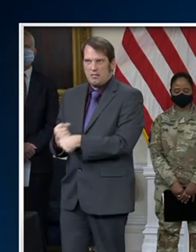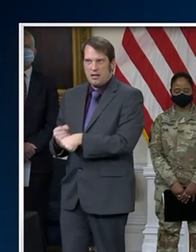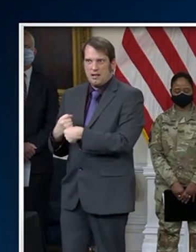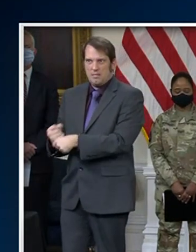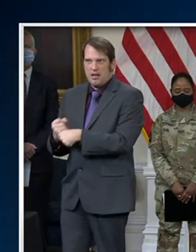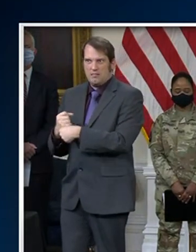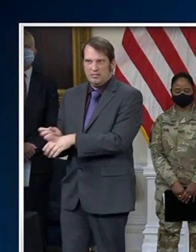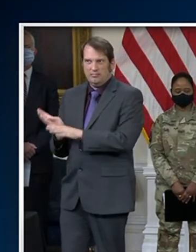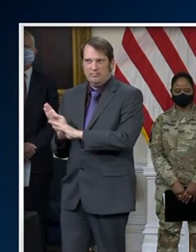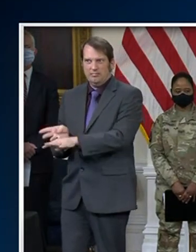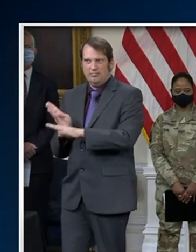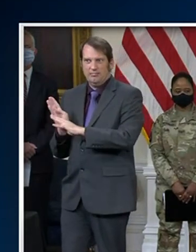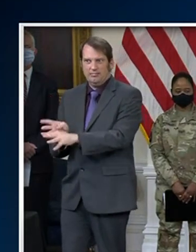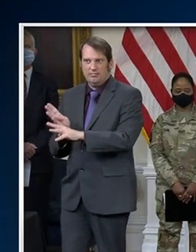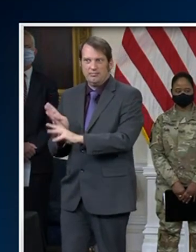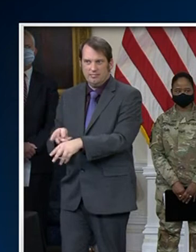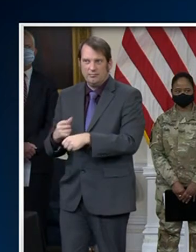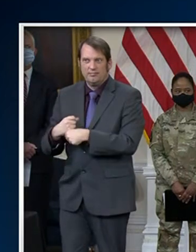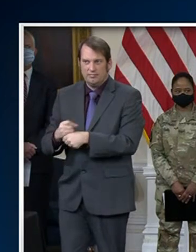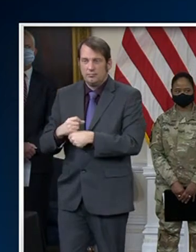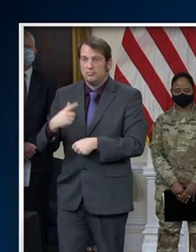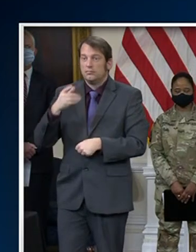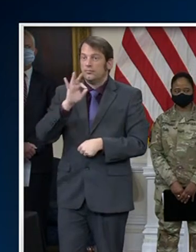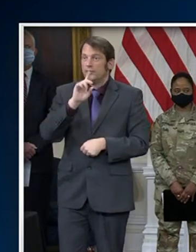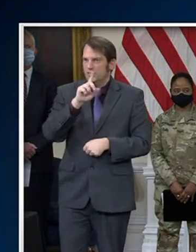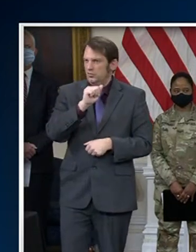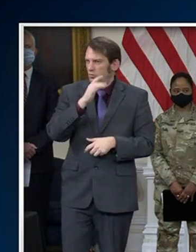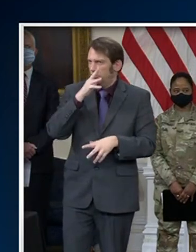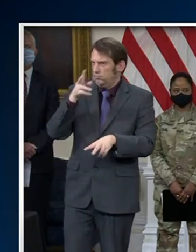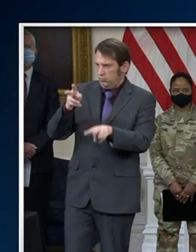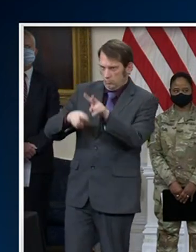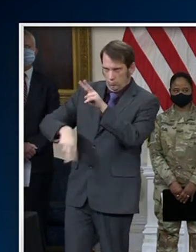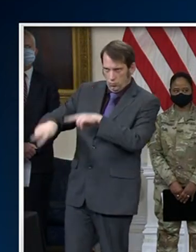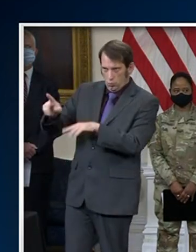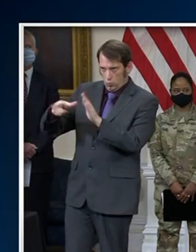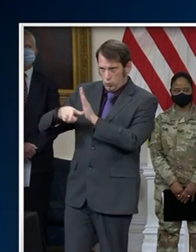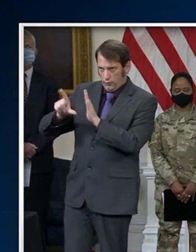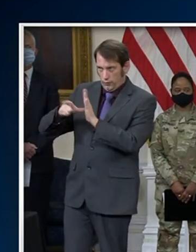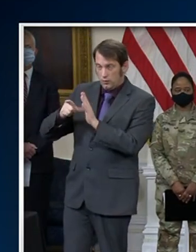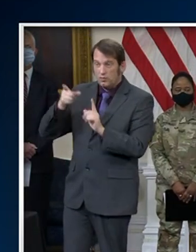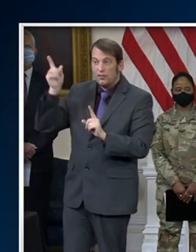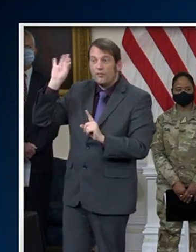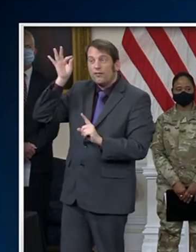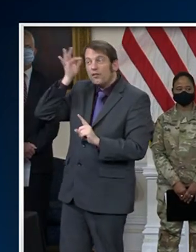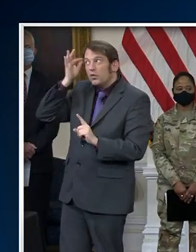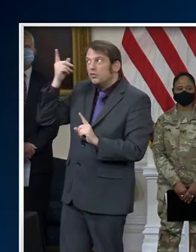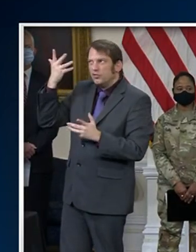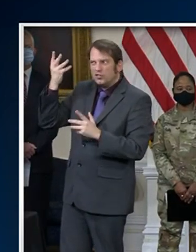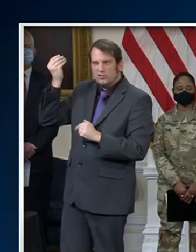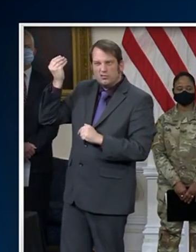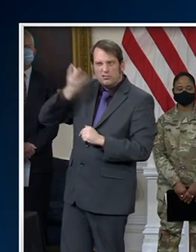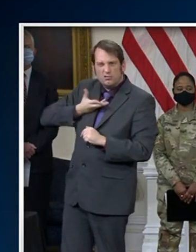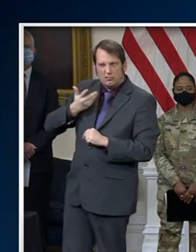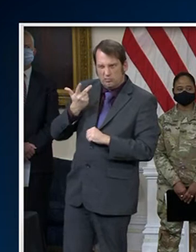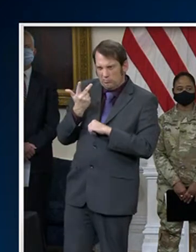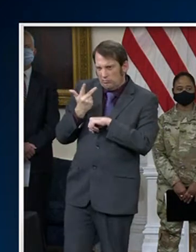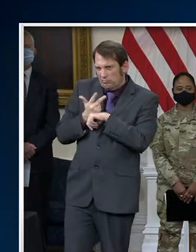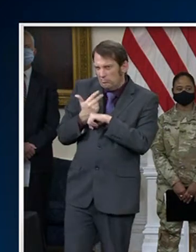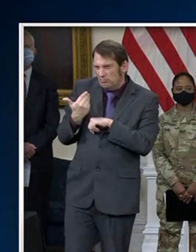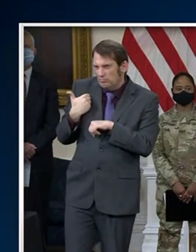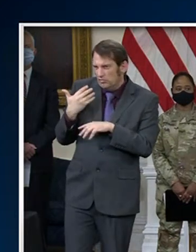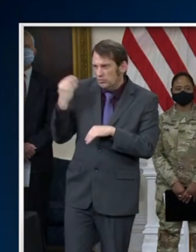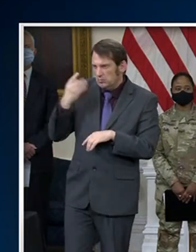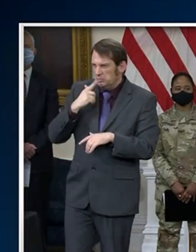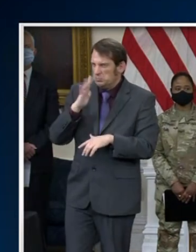under review by the FDA, and the federal government told us a couple of days ago that they anticipate that